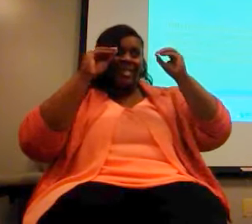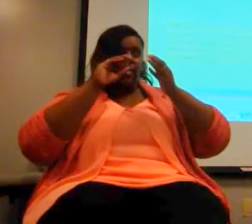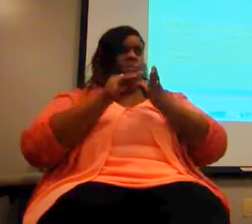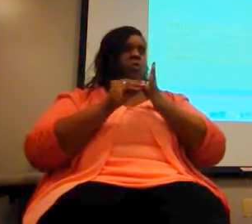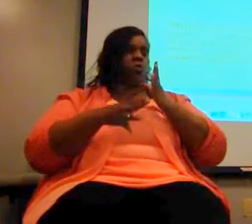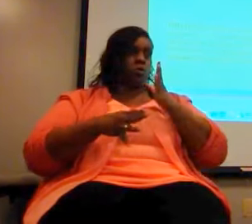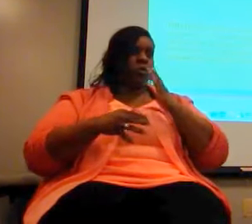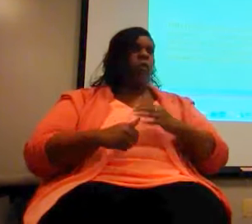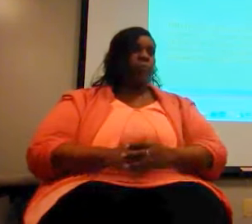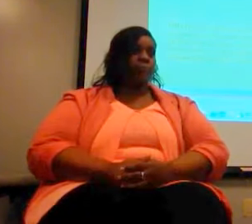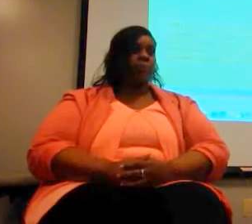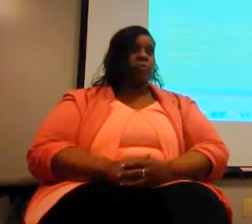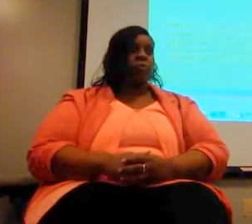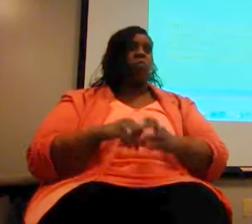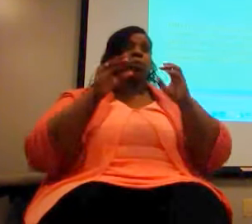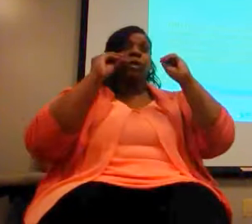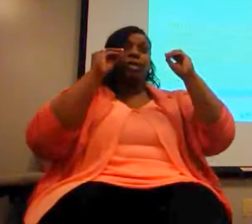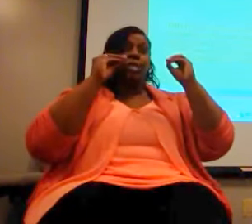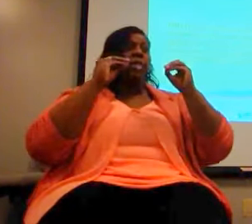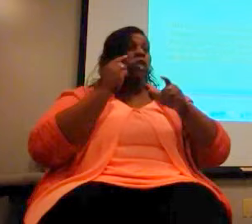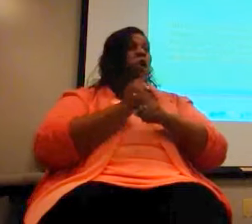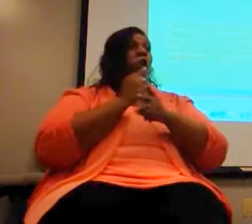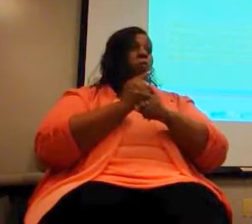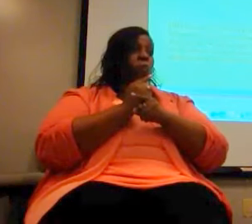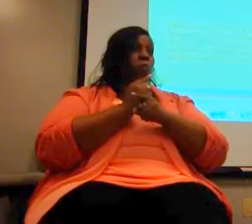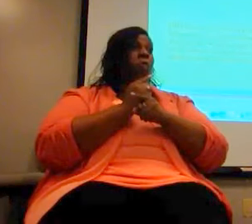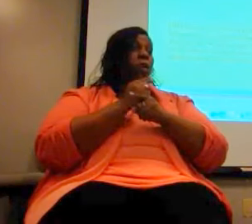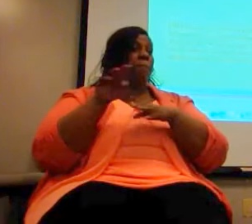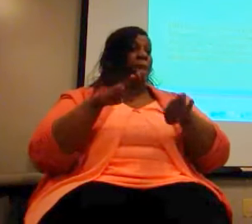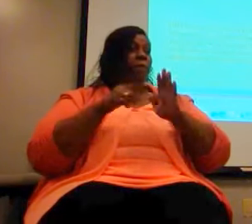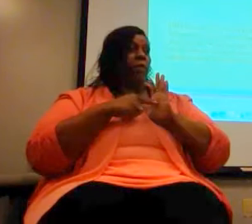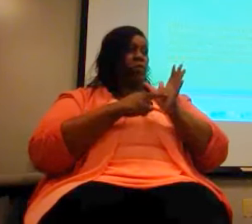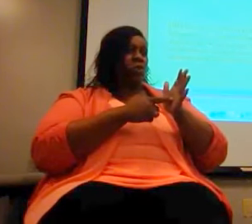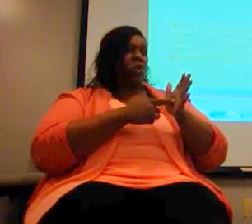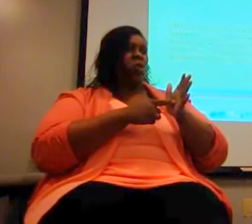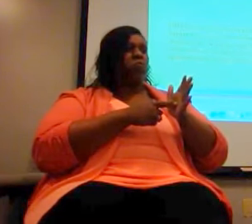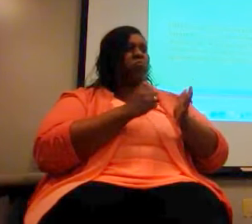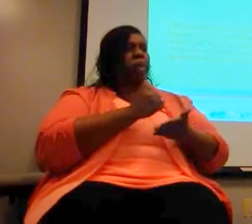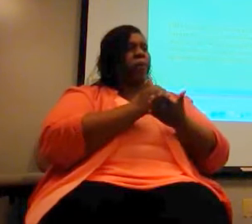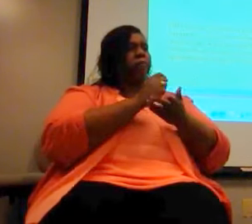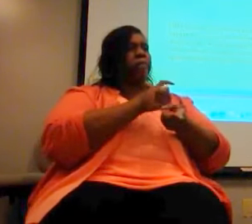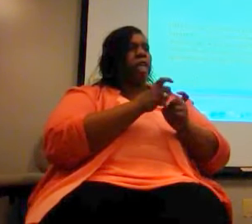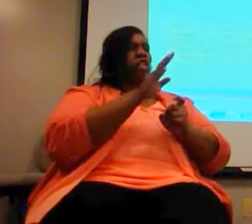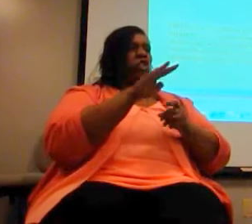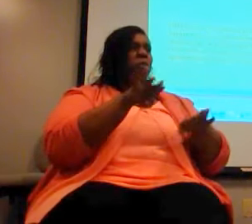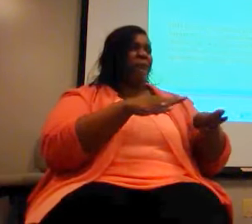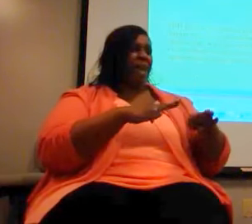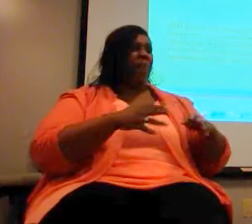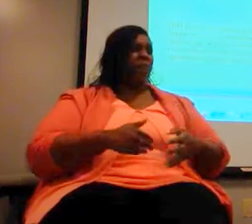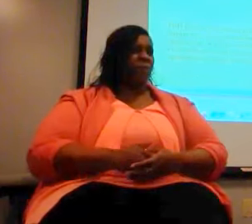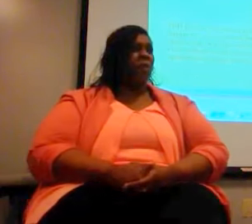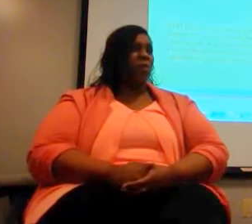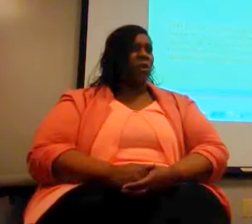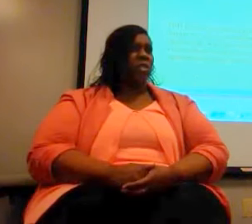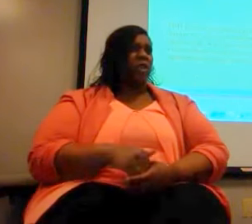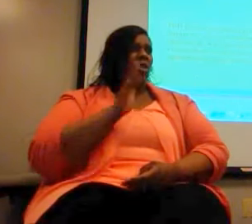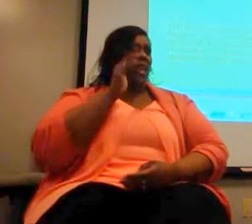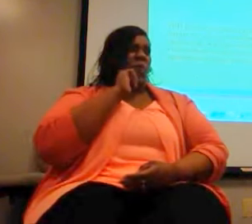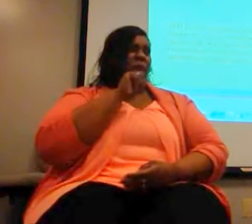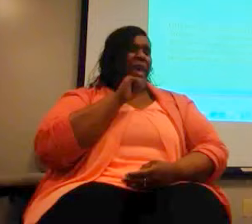We teach appropriate behavior to change a child's environment so he or she will behave appropriately more often and act out less